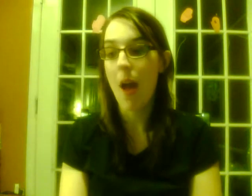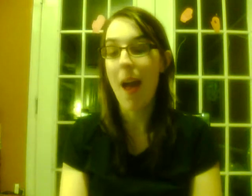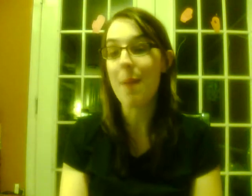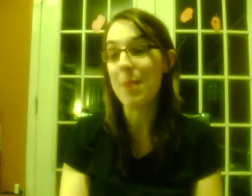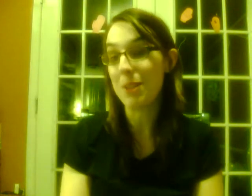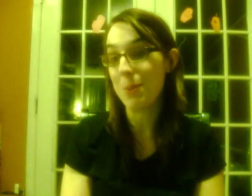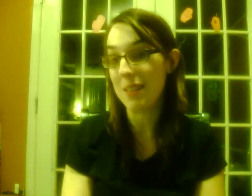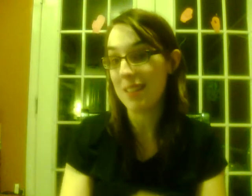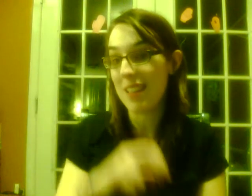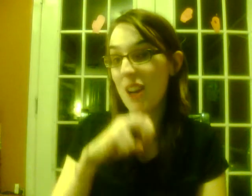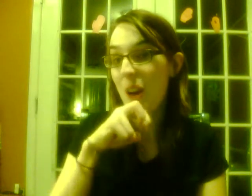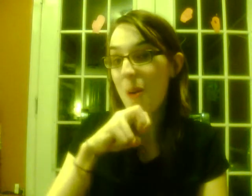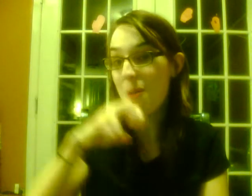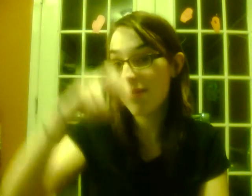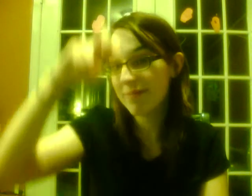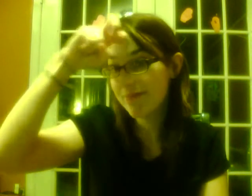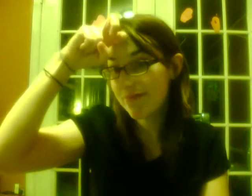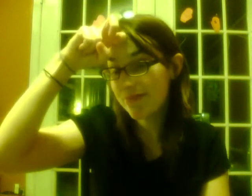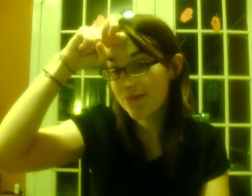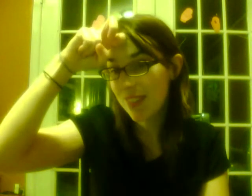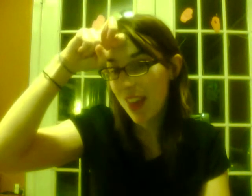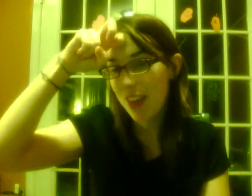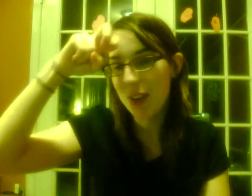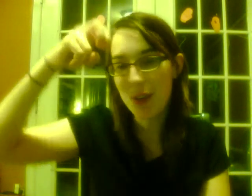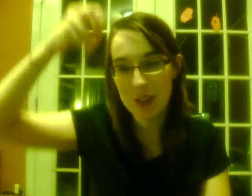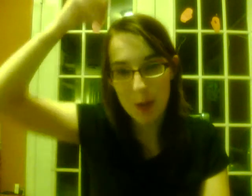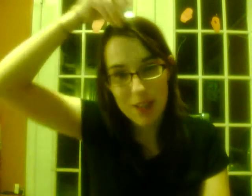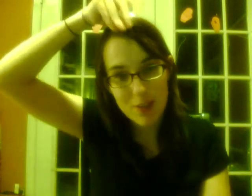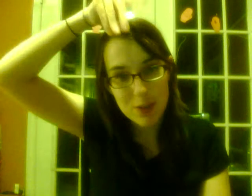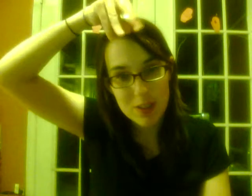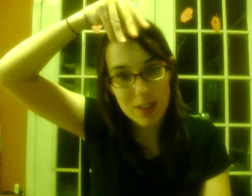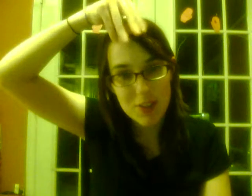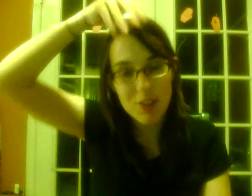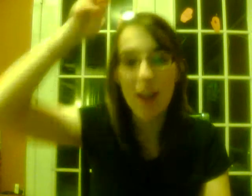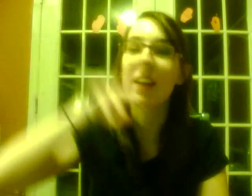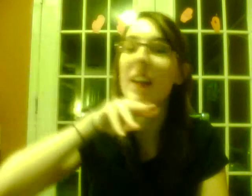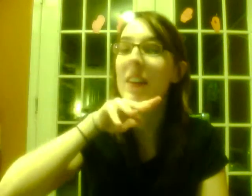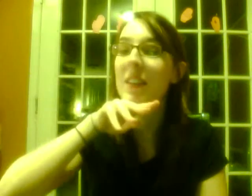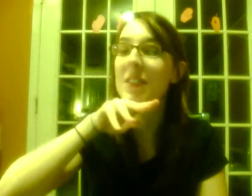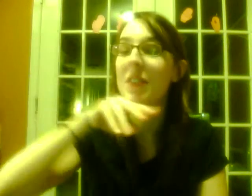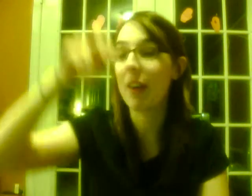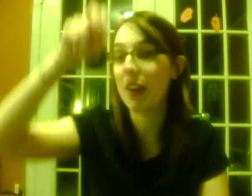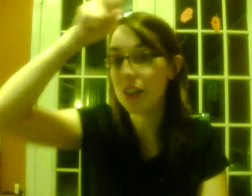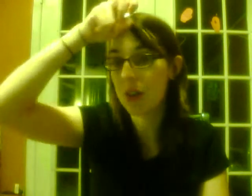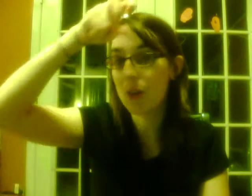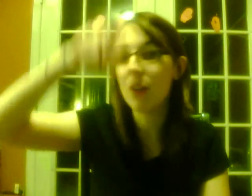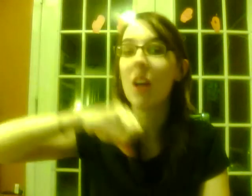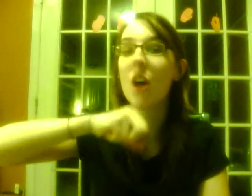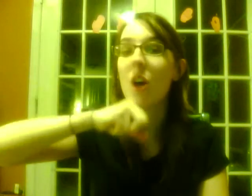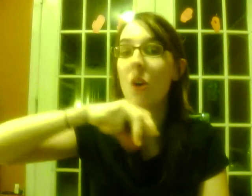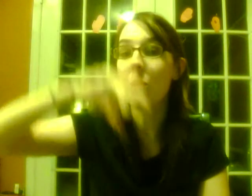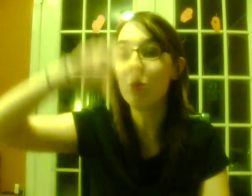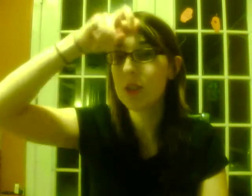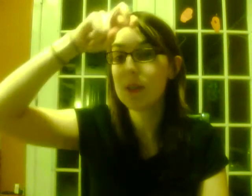I bet you we'd see a goat. You know, because goats have those little tufts of hair here and tufts of hair here, so goats.